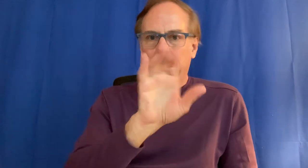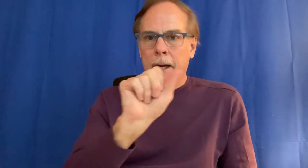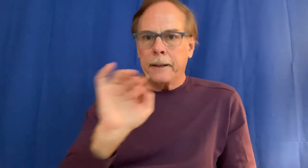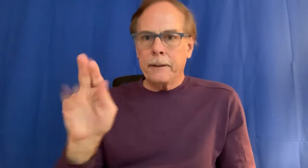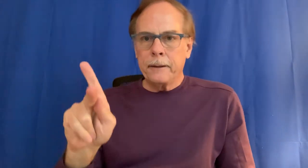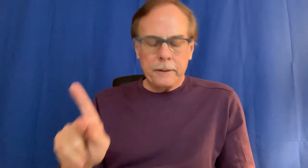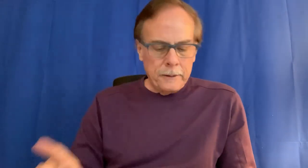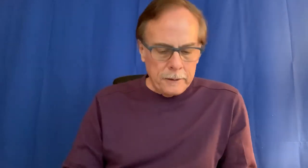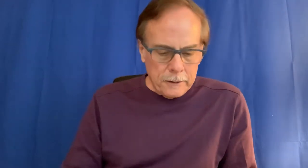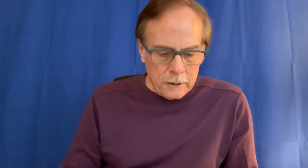bank.